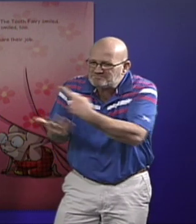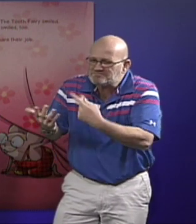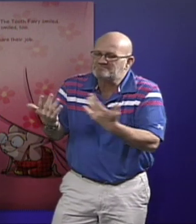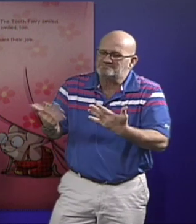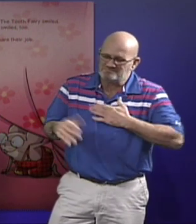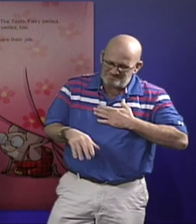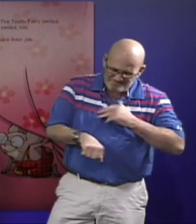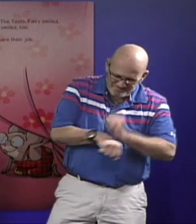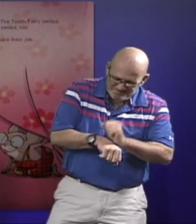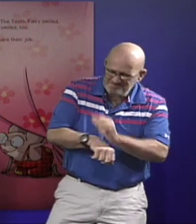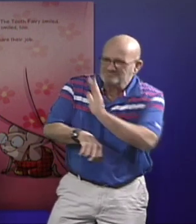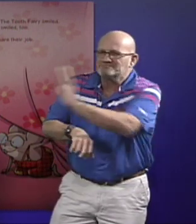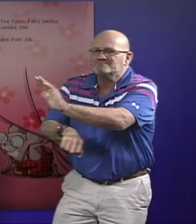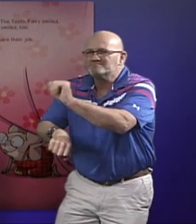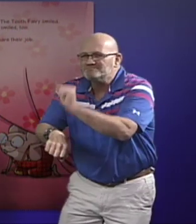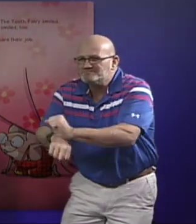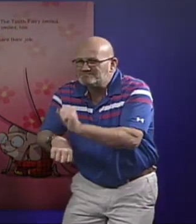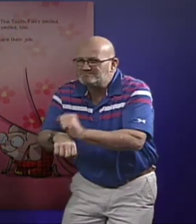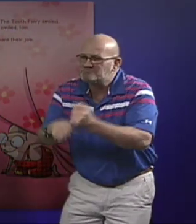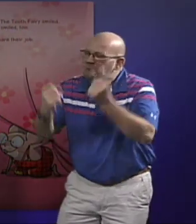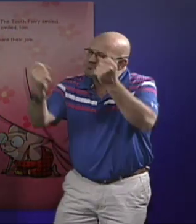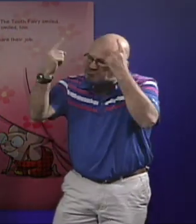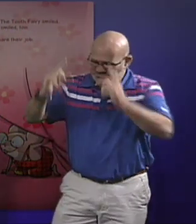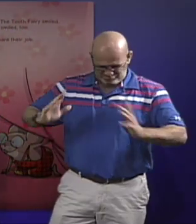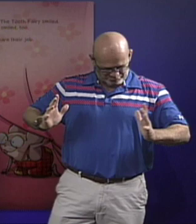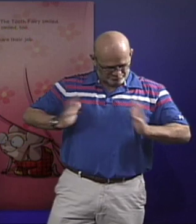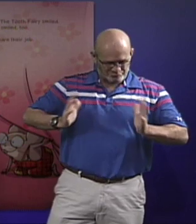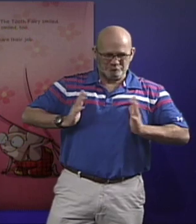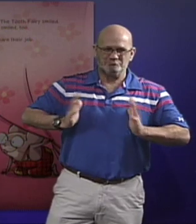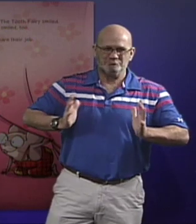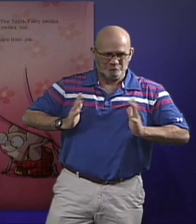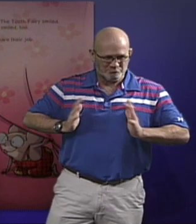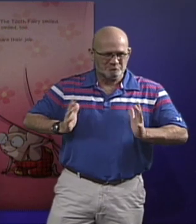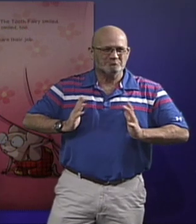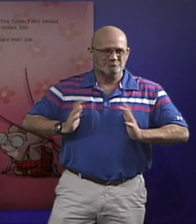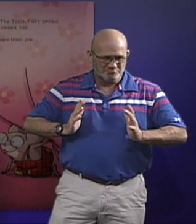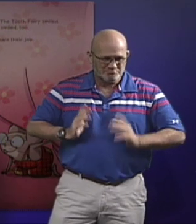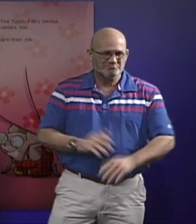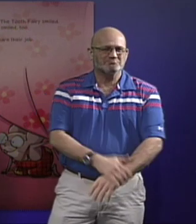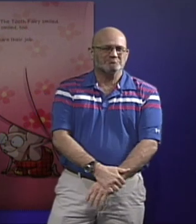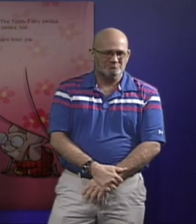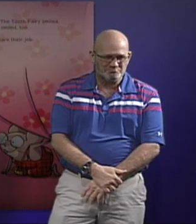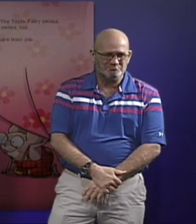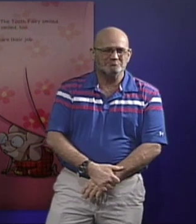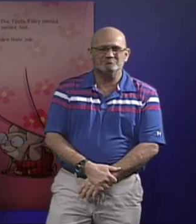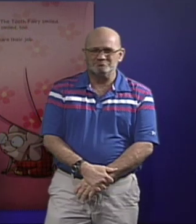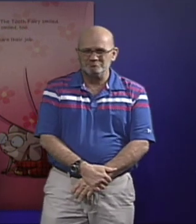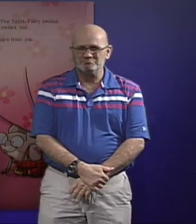Tooth Fairy, he said. They were both happy to find a new friend and to share their job.